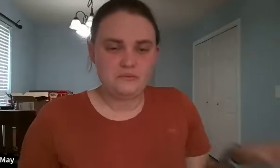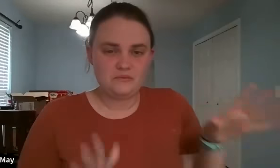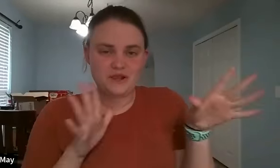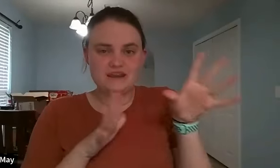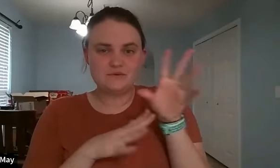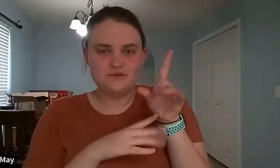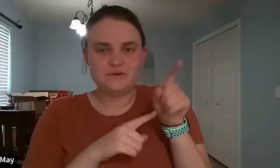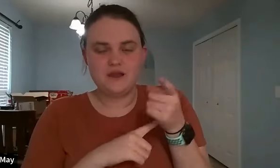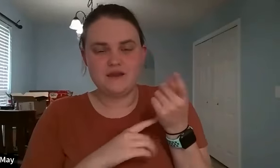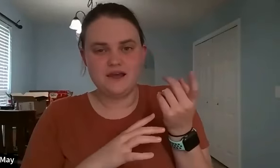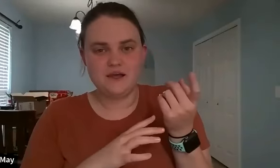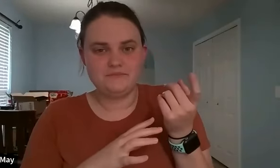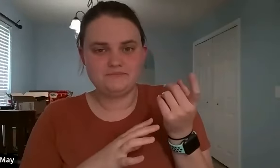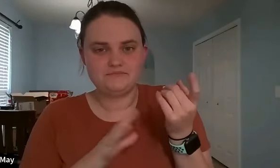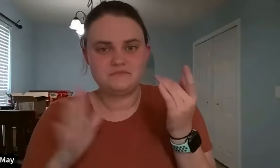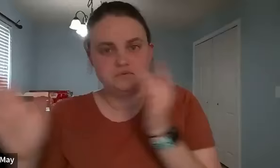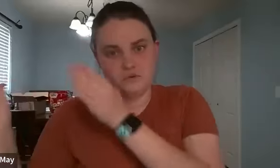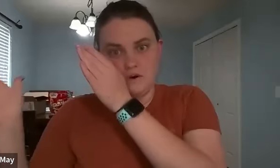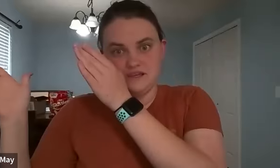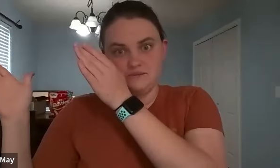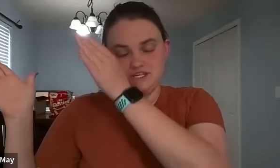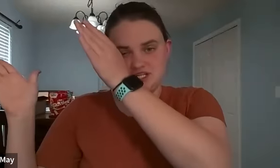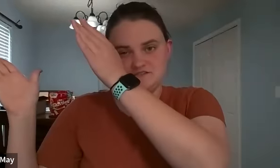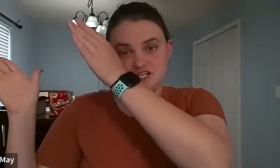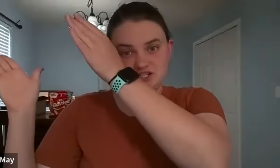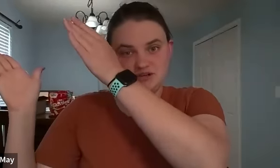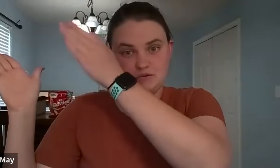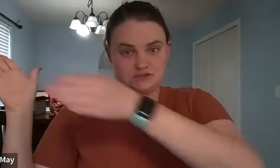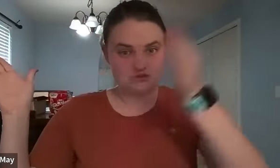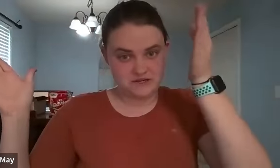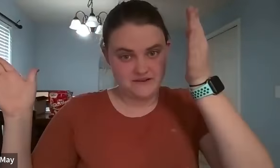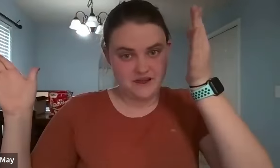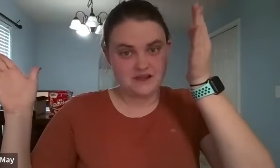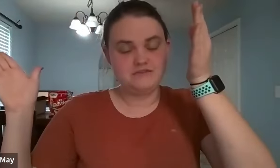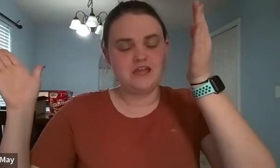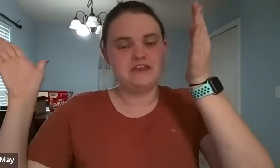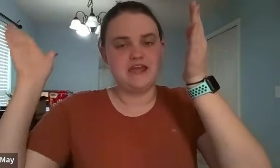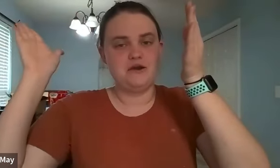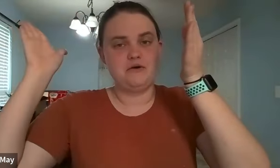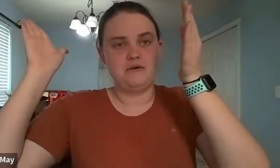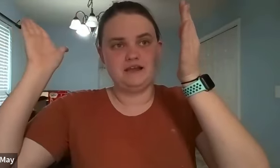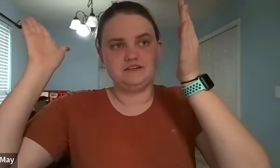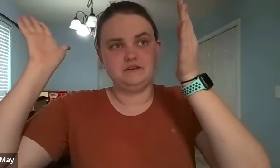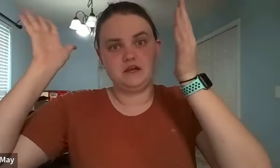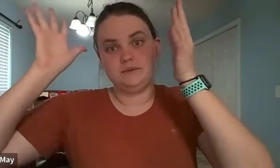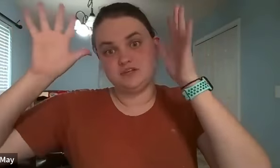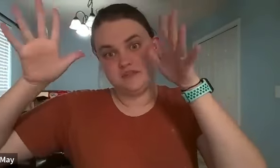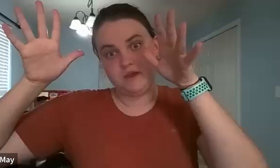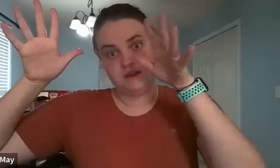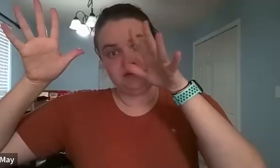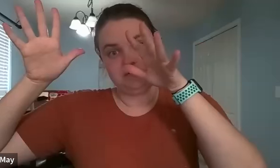we're gonna reviewing our we just finished doing 1 through 25 and now I taught them how to do